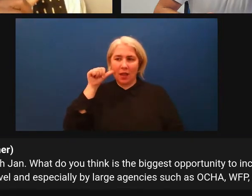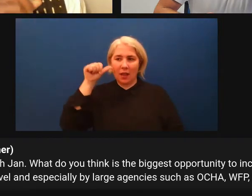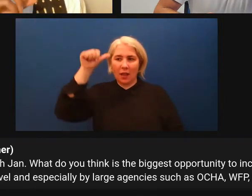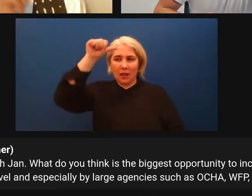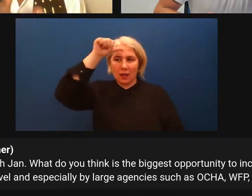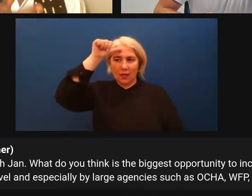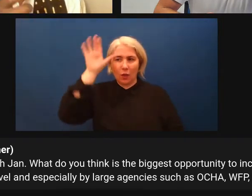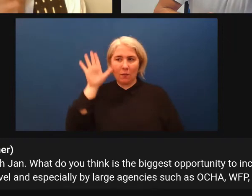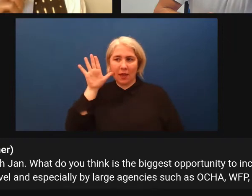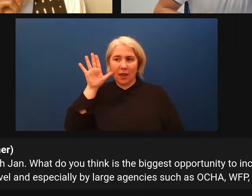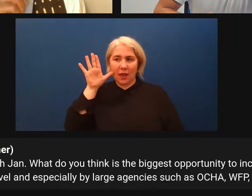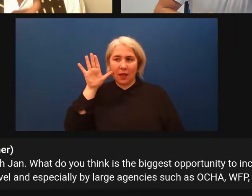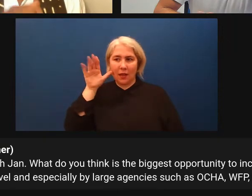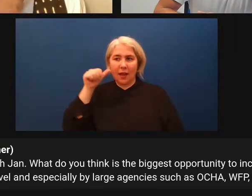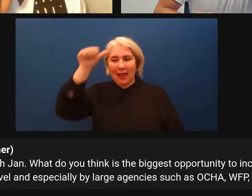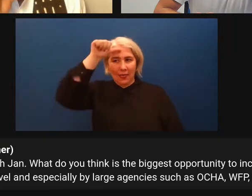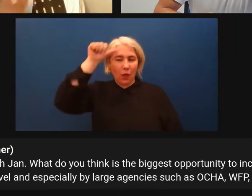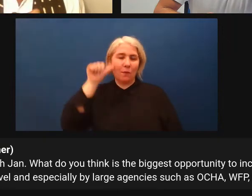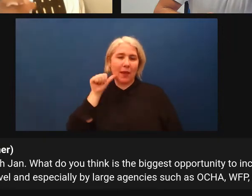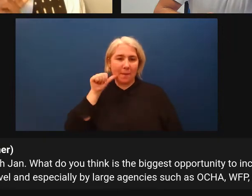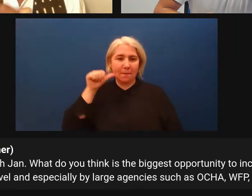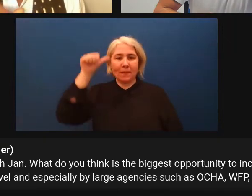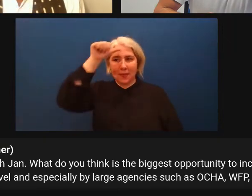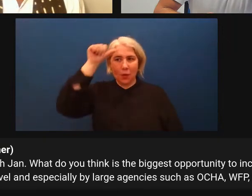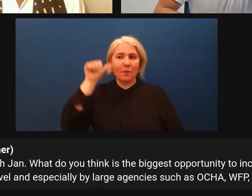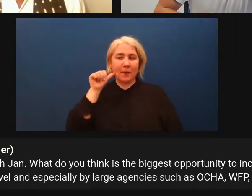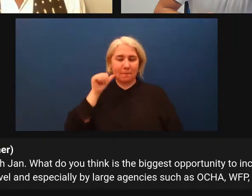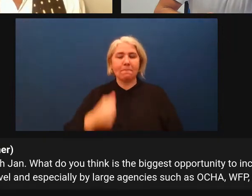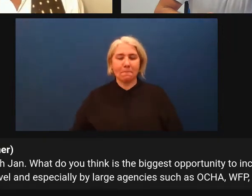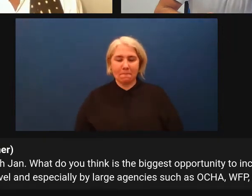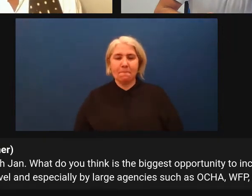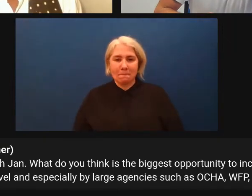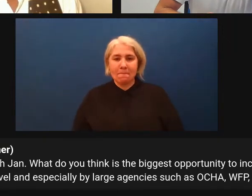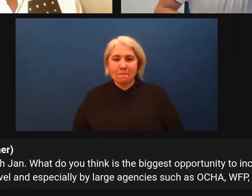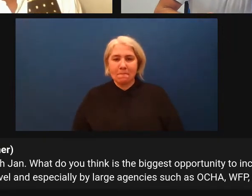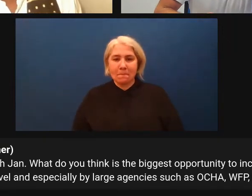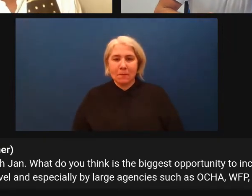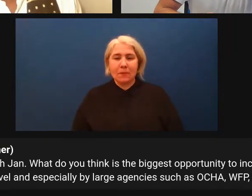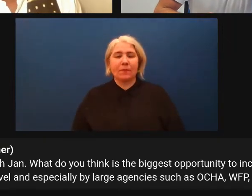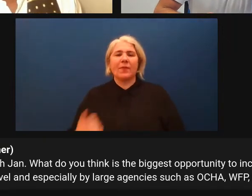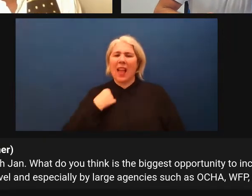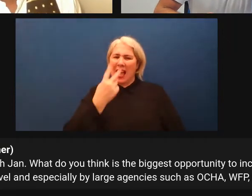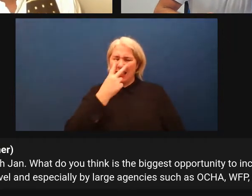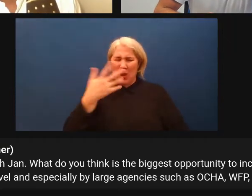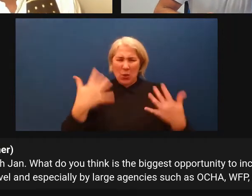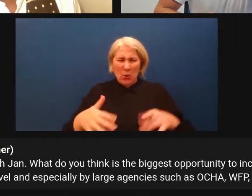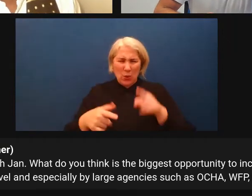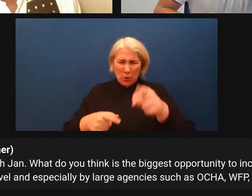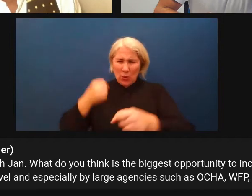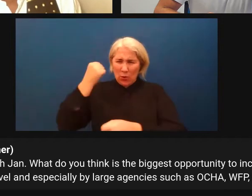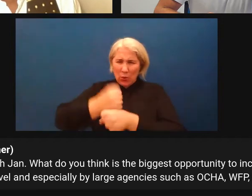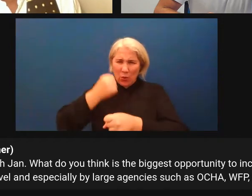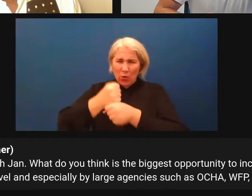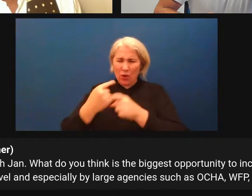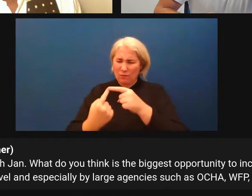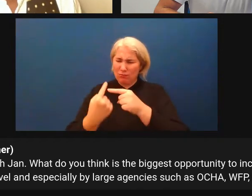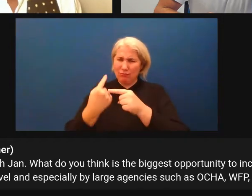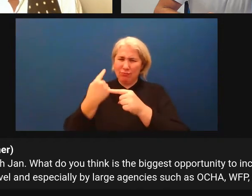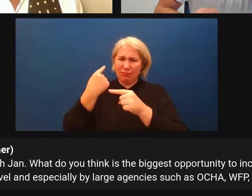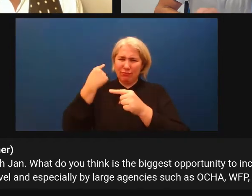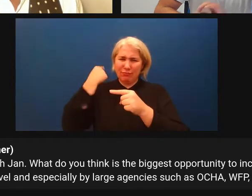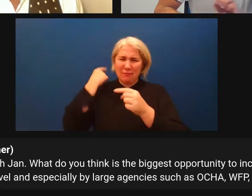all this, you have been at this job for a long time, and your commitment is incredible to and an inspiration for all of